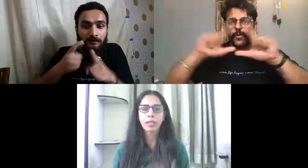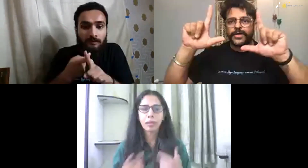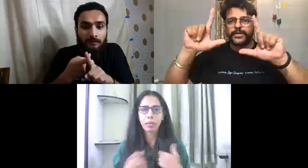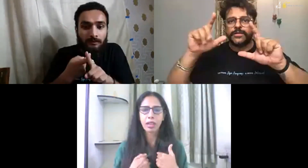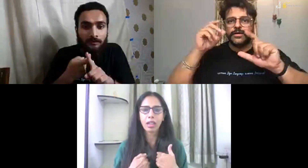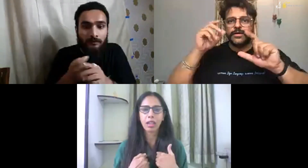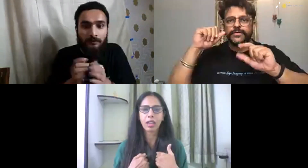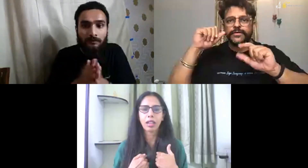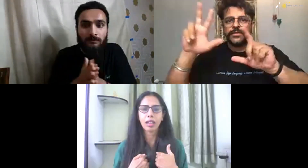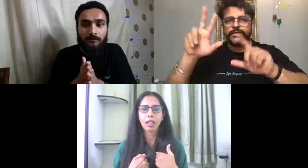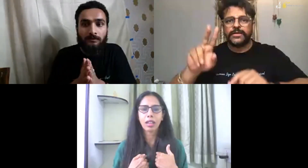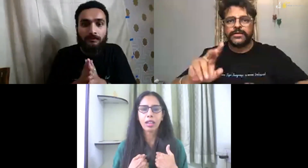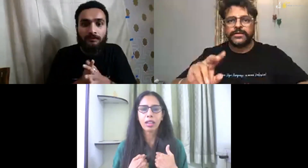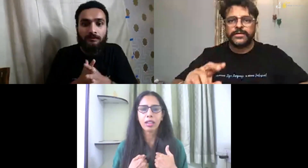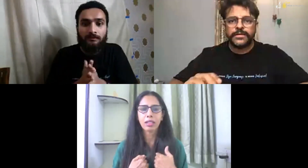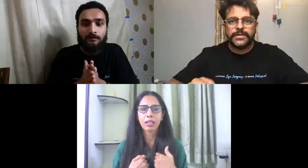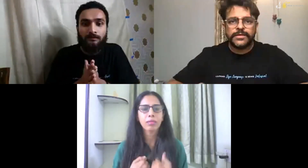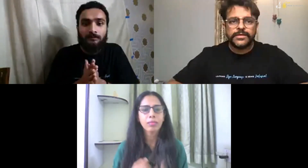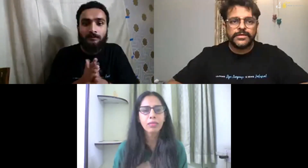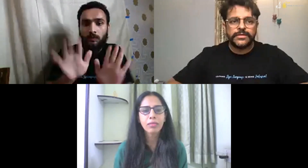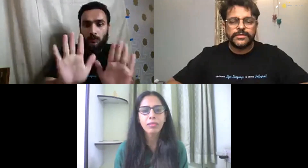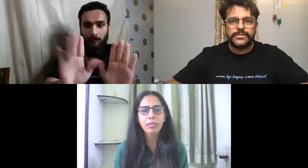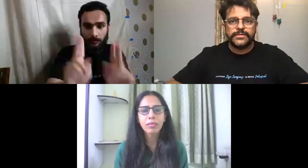Vivek, can you please turn on your video?